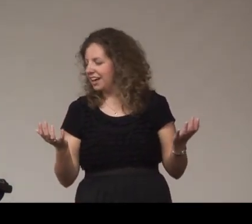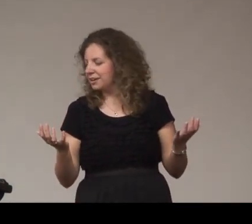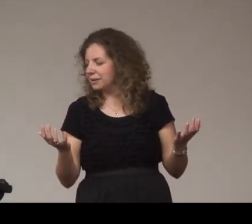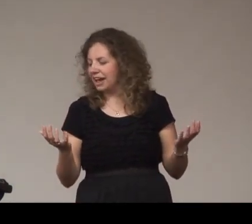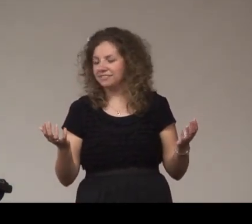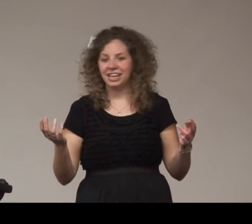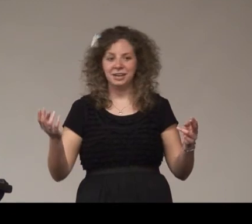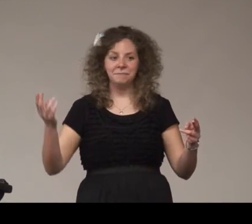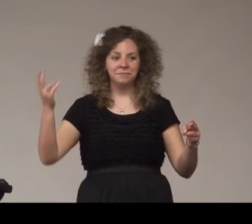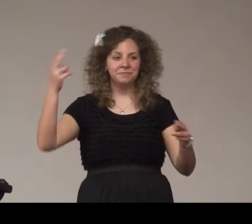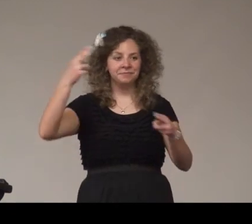and we have name,